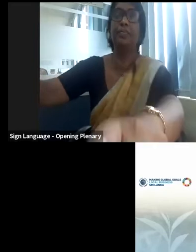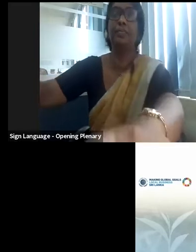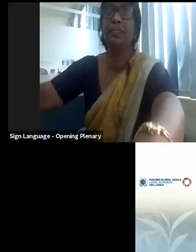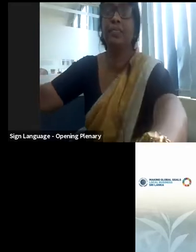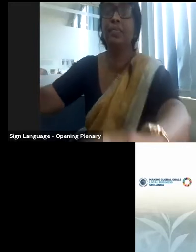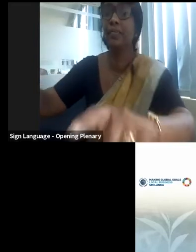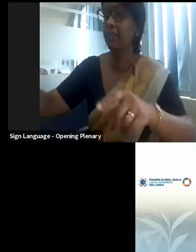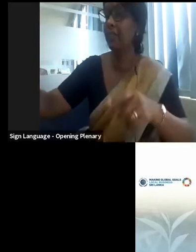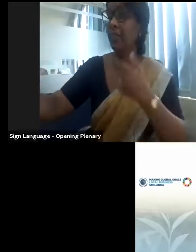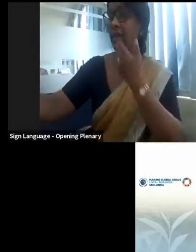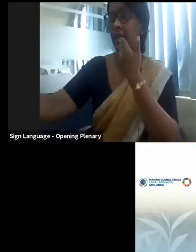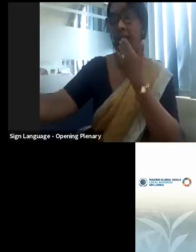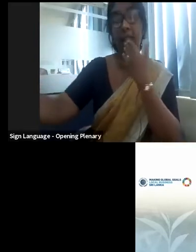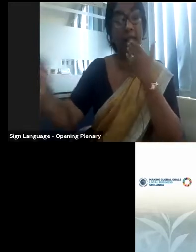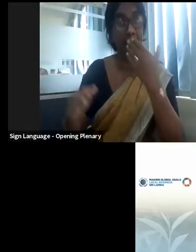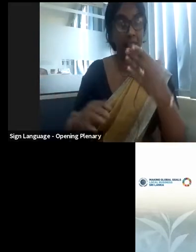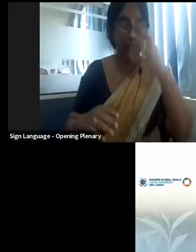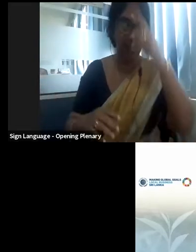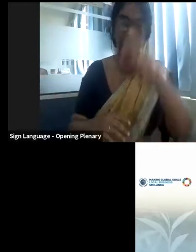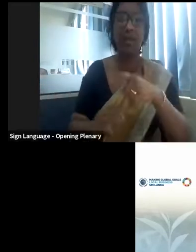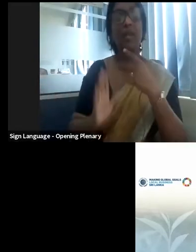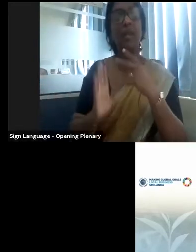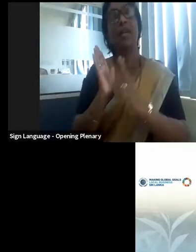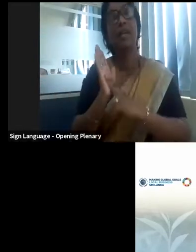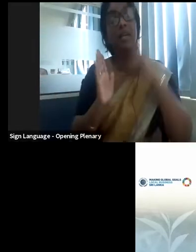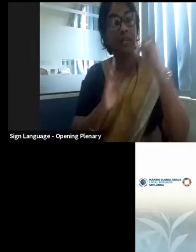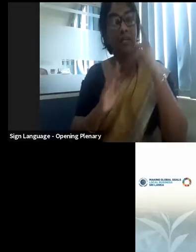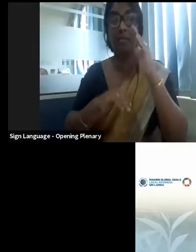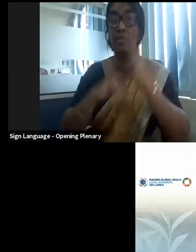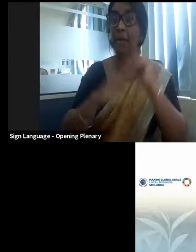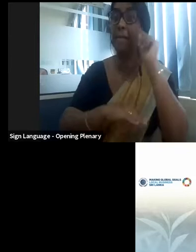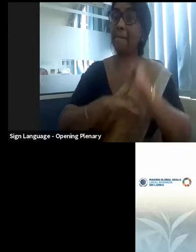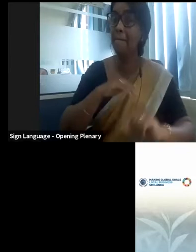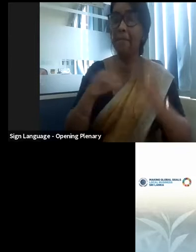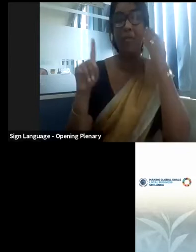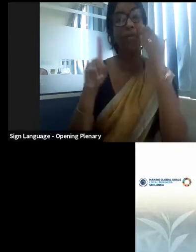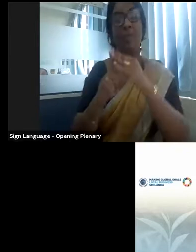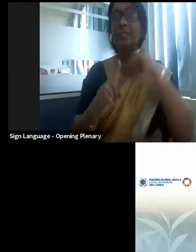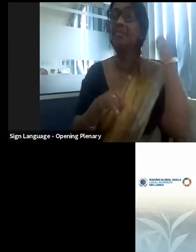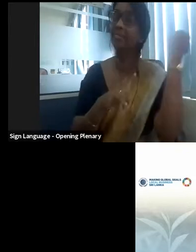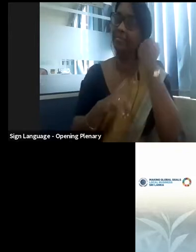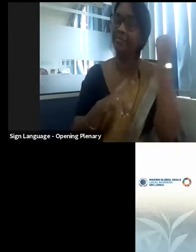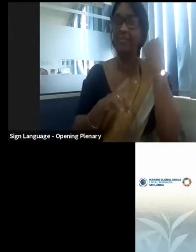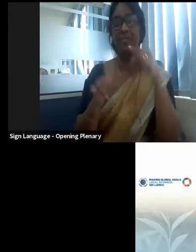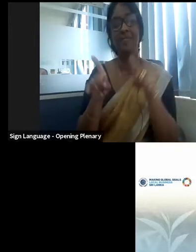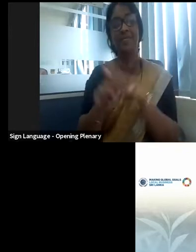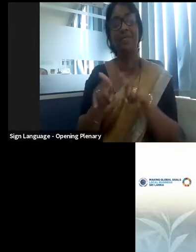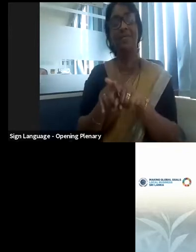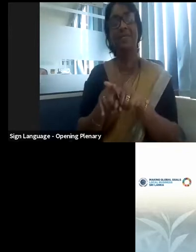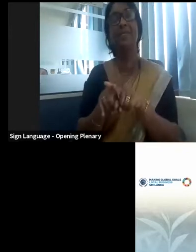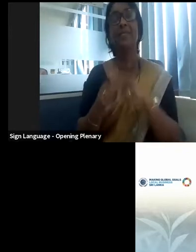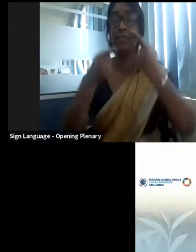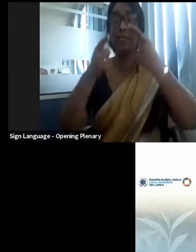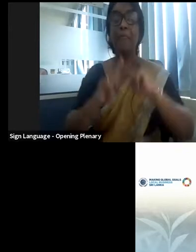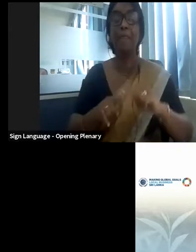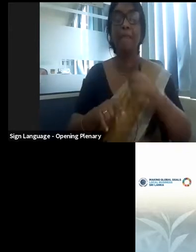the National Action Plan to achieve the targets set out in Agenda 2030. Next, we warmly welcome Mr. Robert